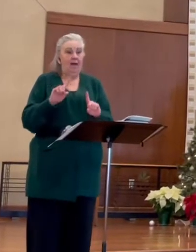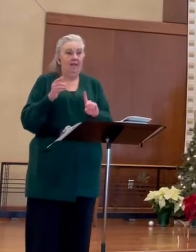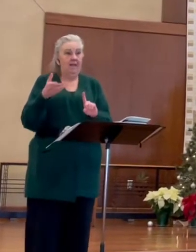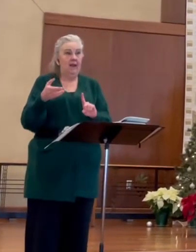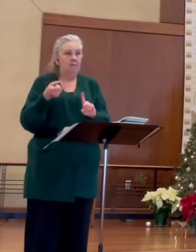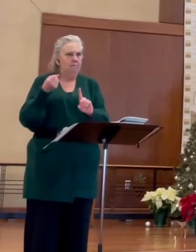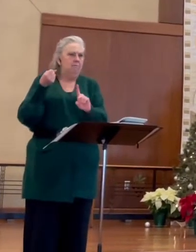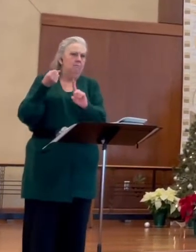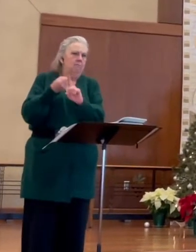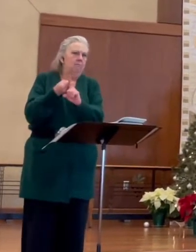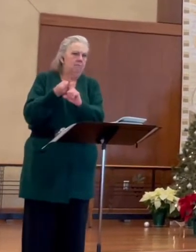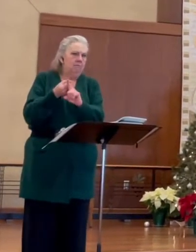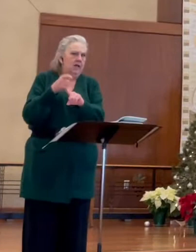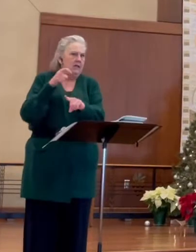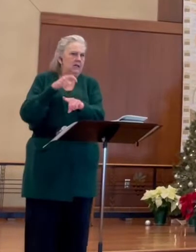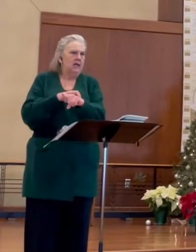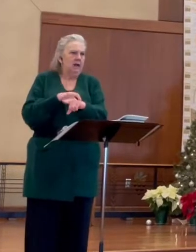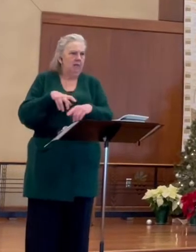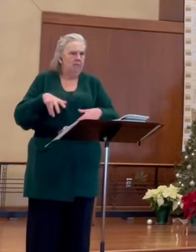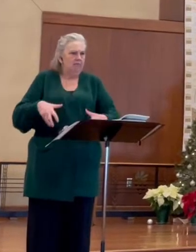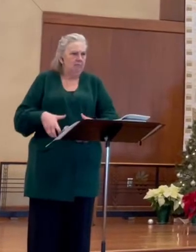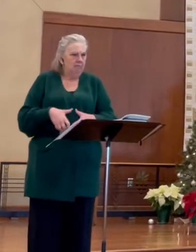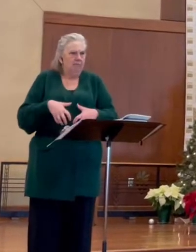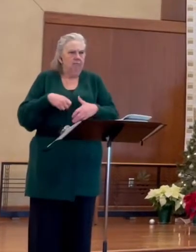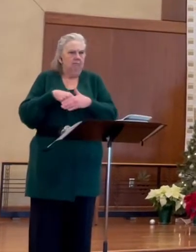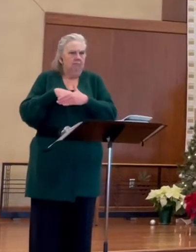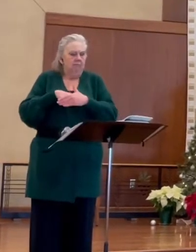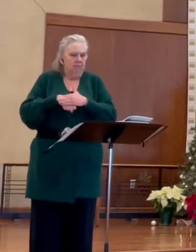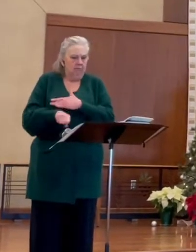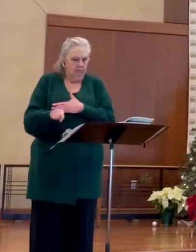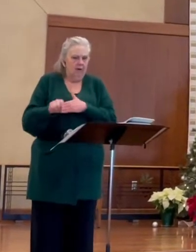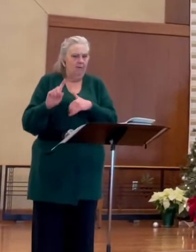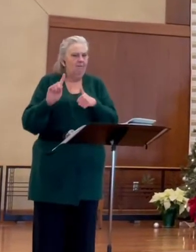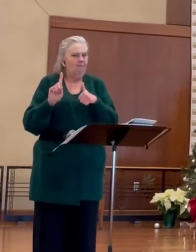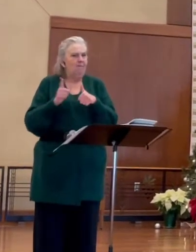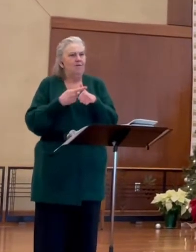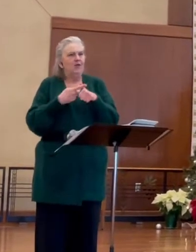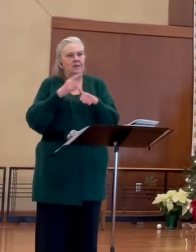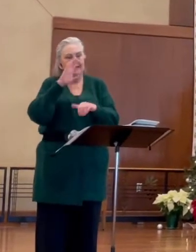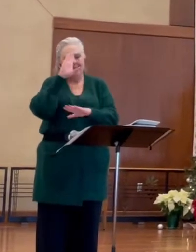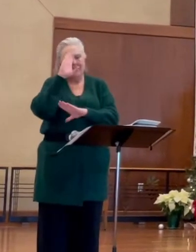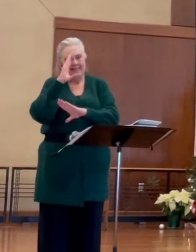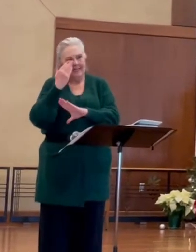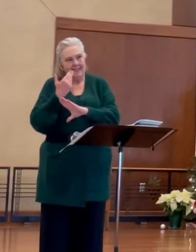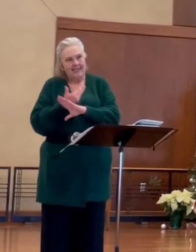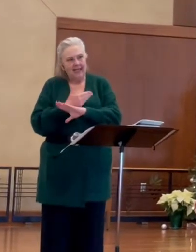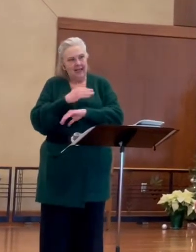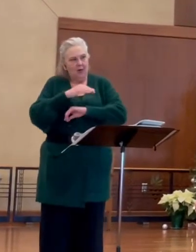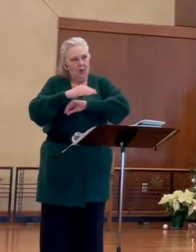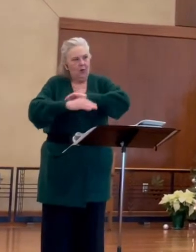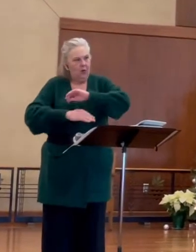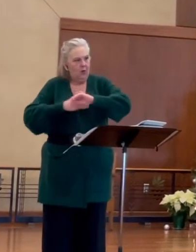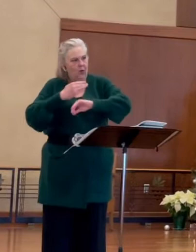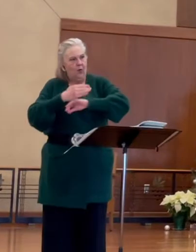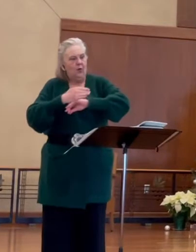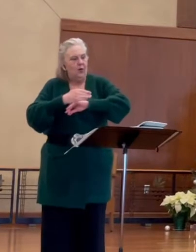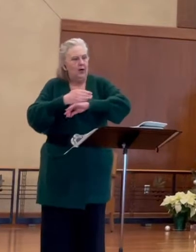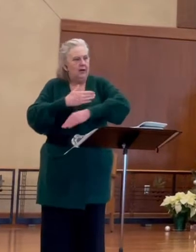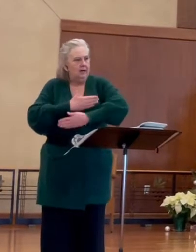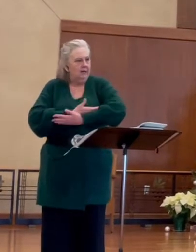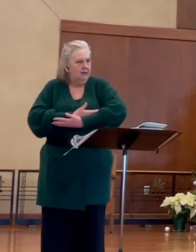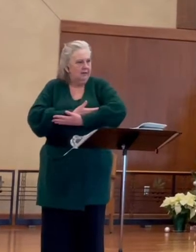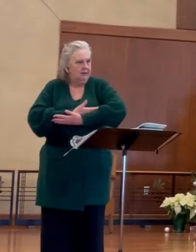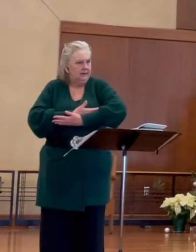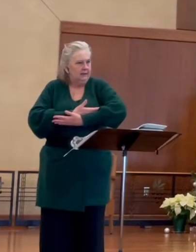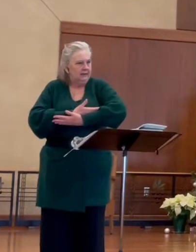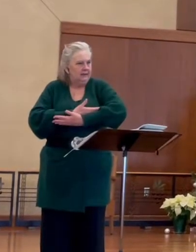for her to deliver her child, and she gave birth to her firstborn son and wrapped him in bands of cloth and